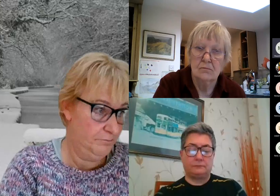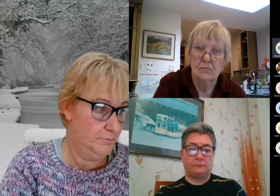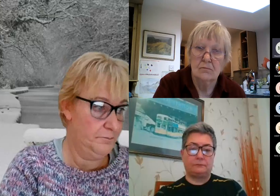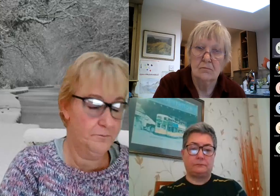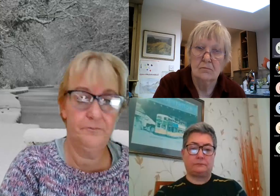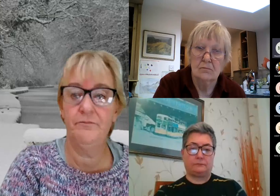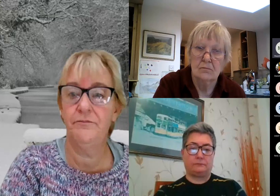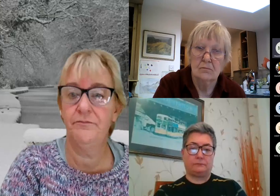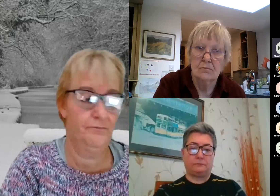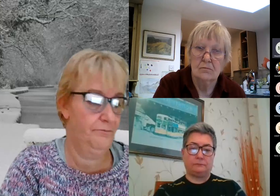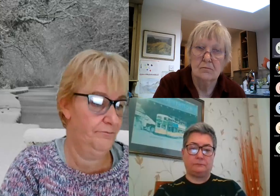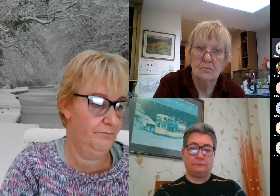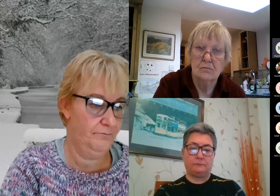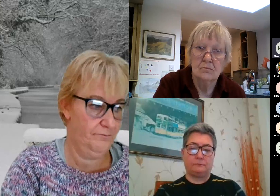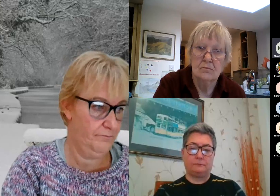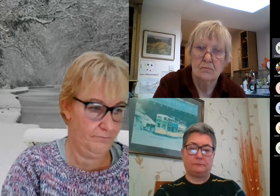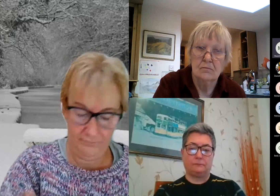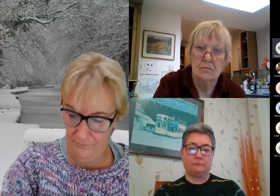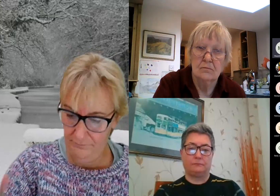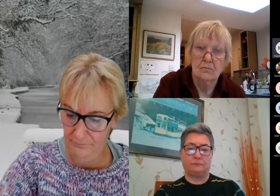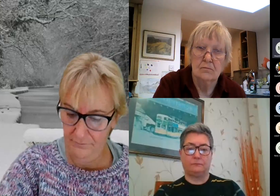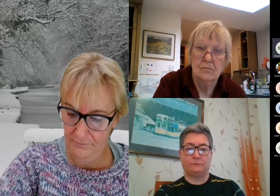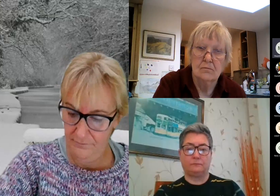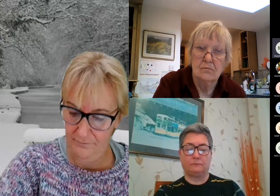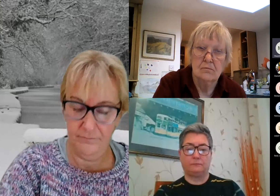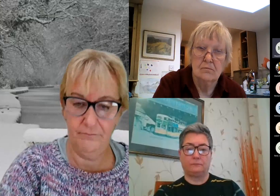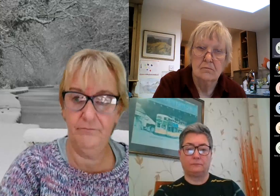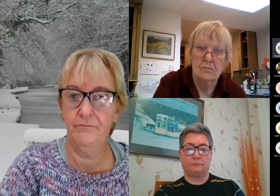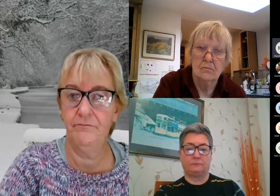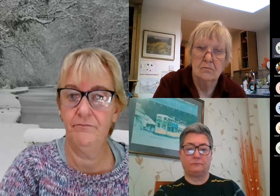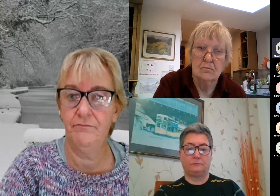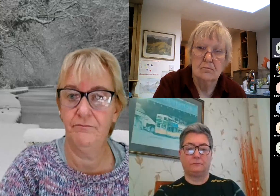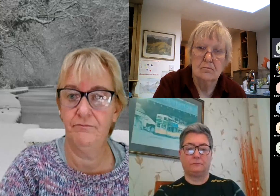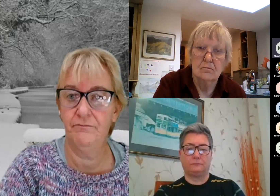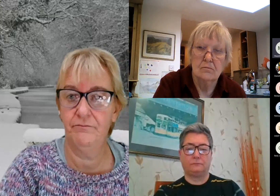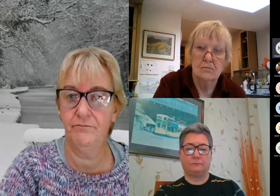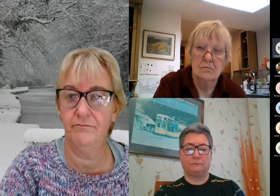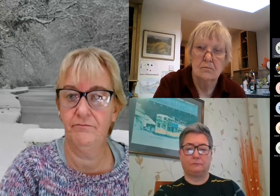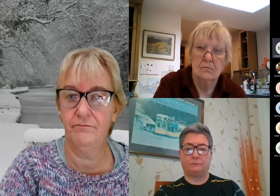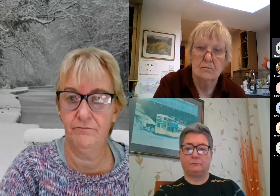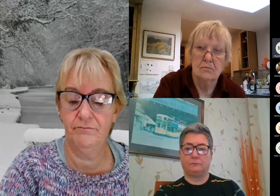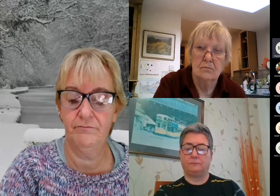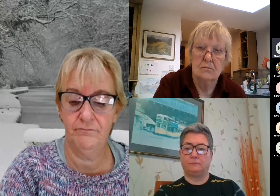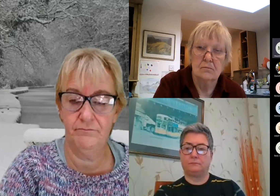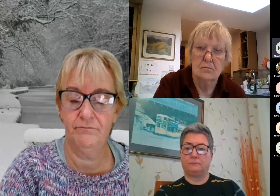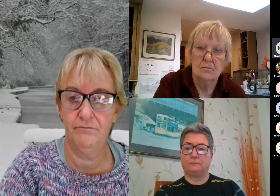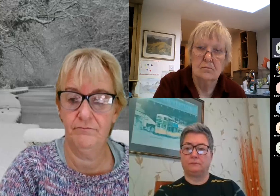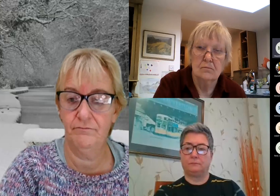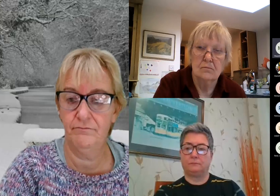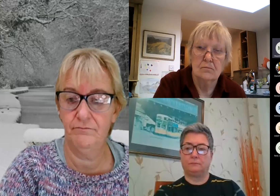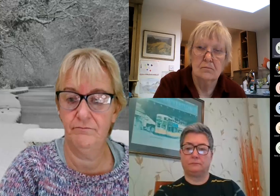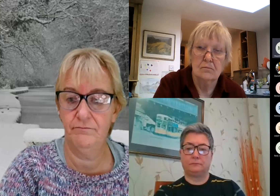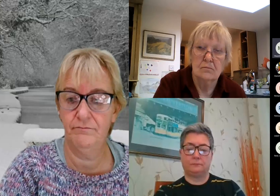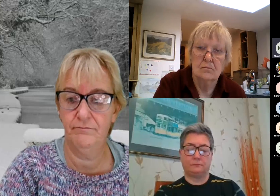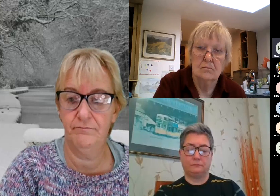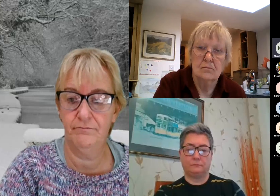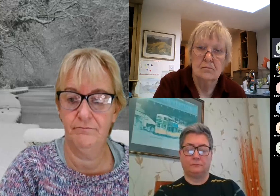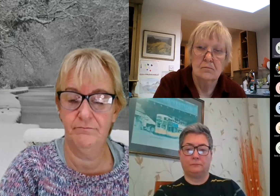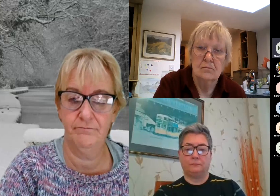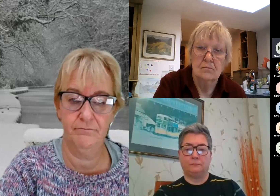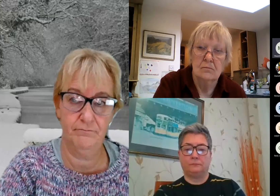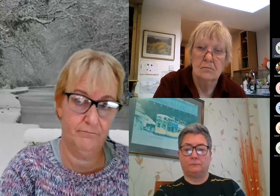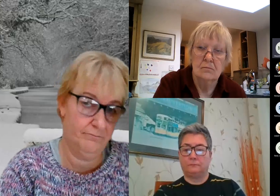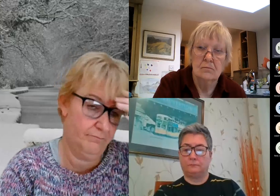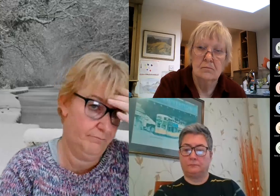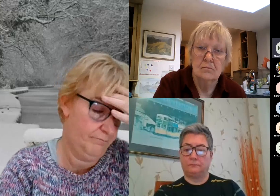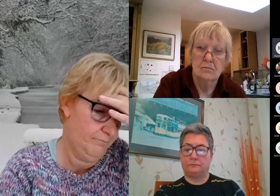request them and you let your line manager know. You speak to your local reps, as they can help you frame the discussion